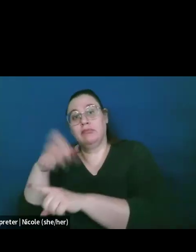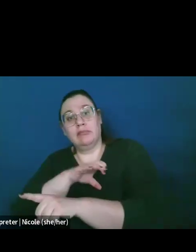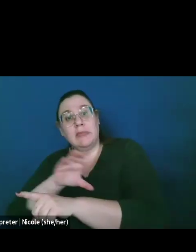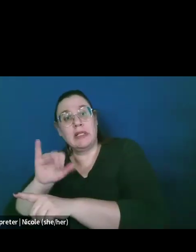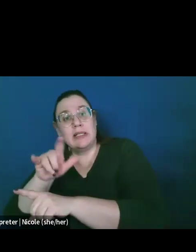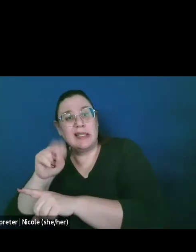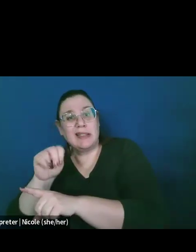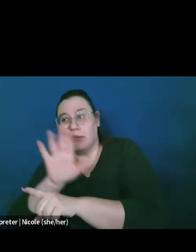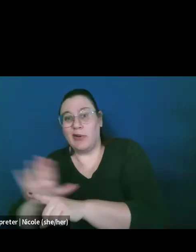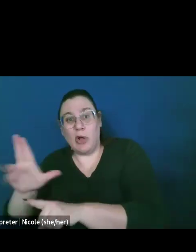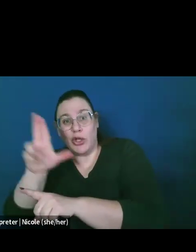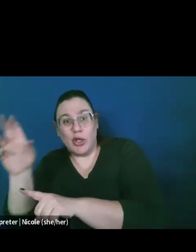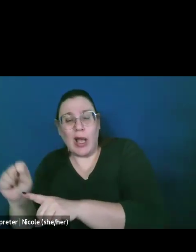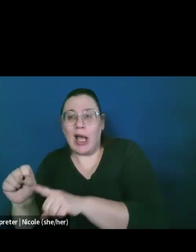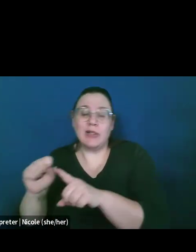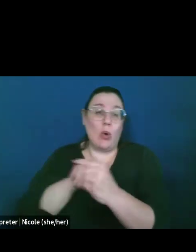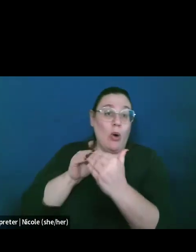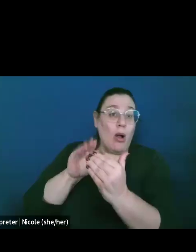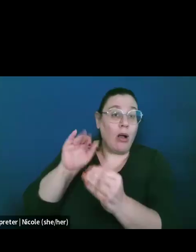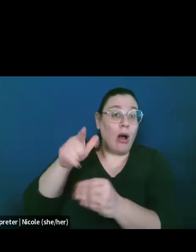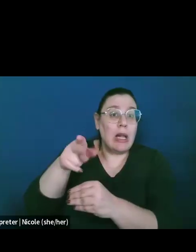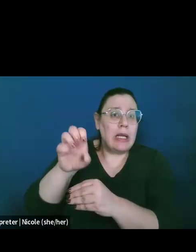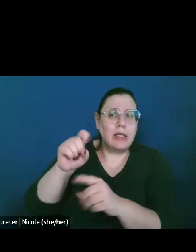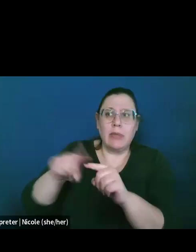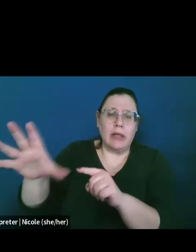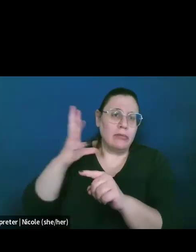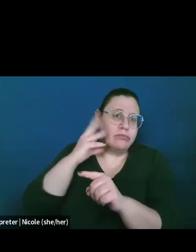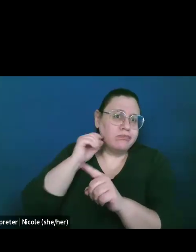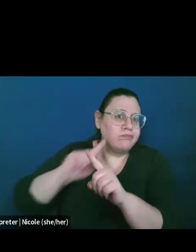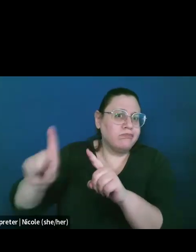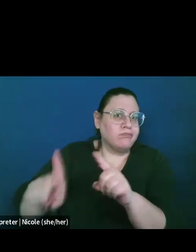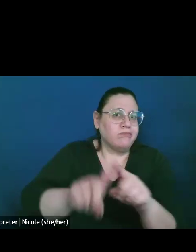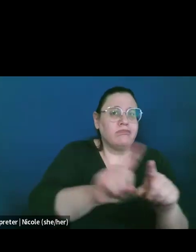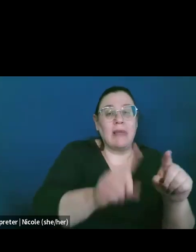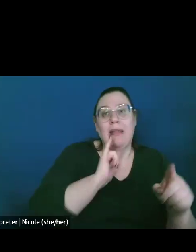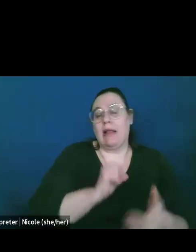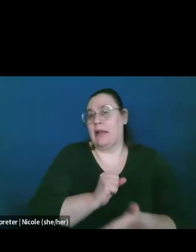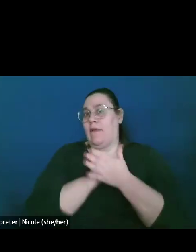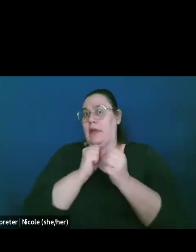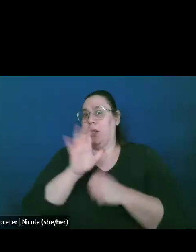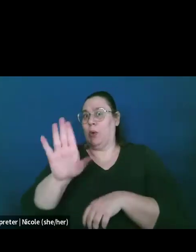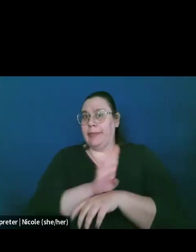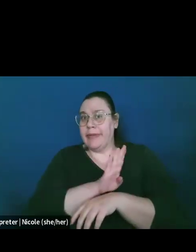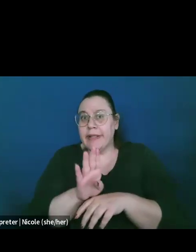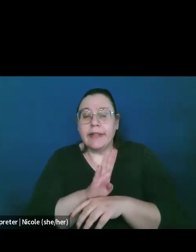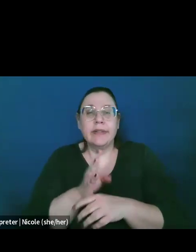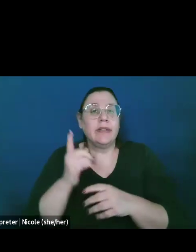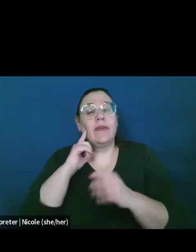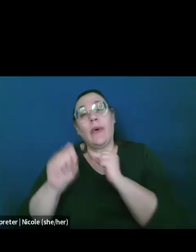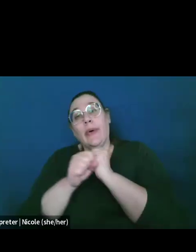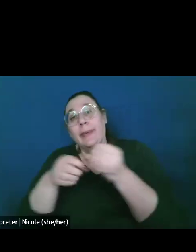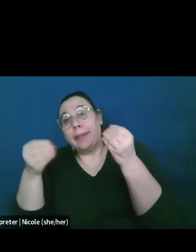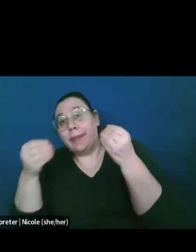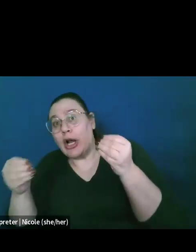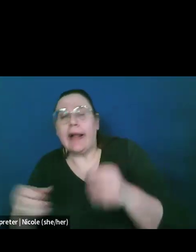the country or your different colleagues who come from all walks of life. And that's going to be helpful for you in business, whether it's marketing or working with